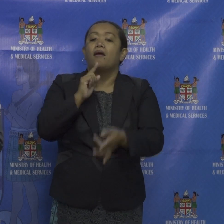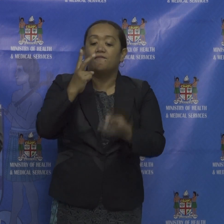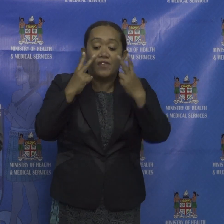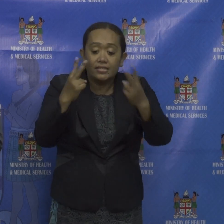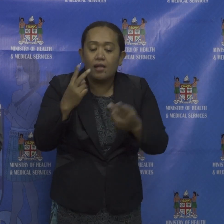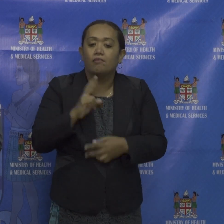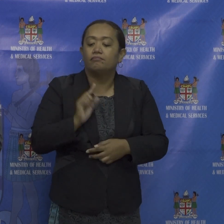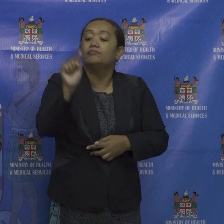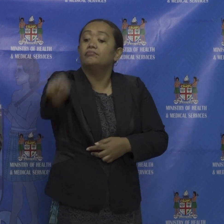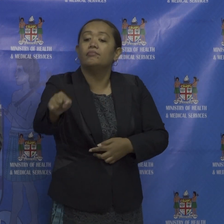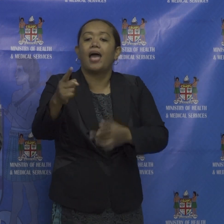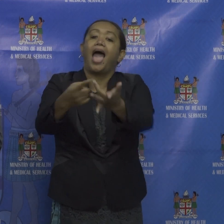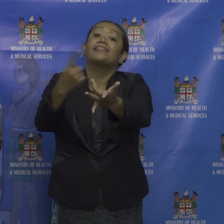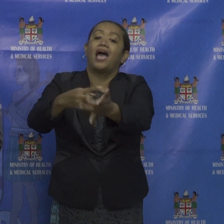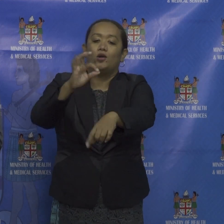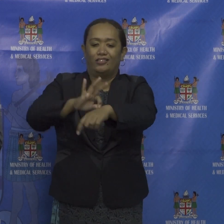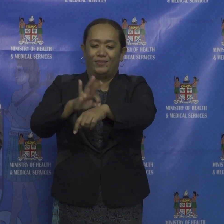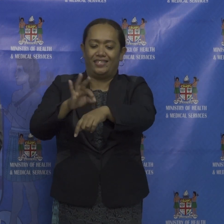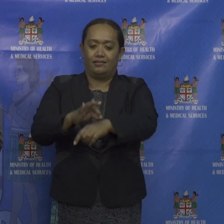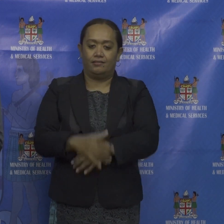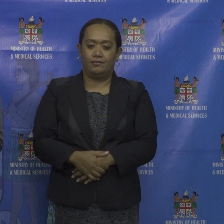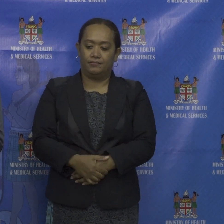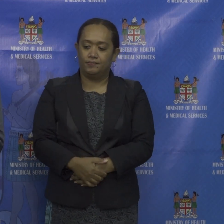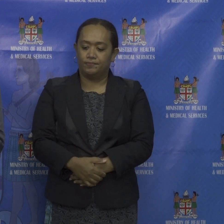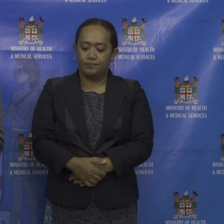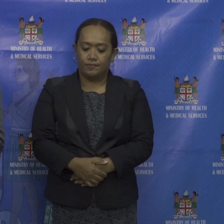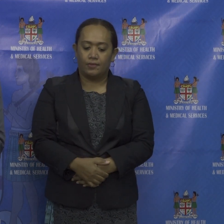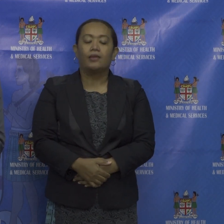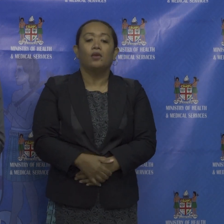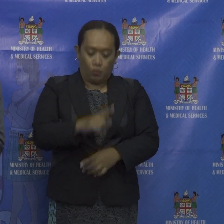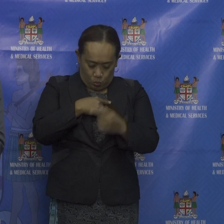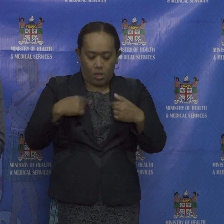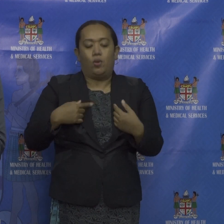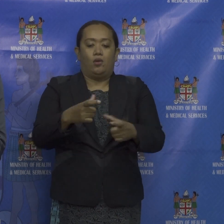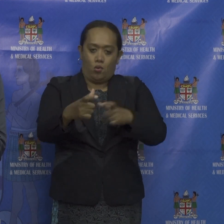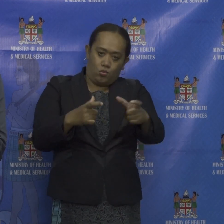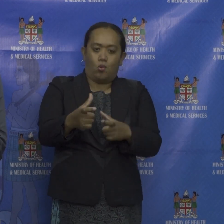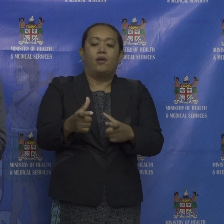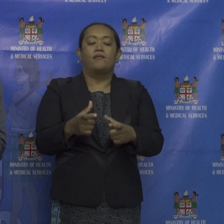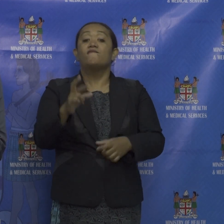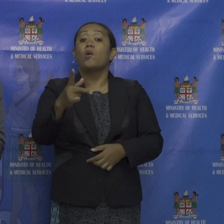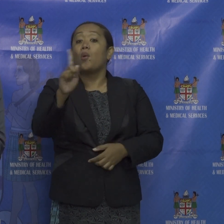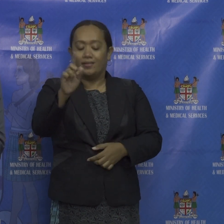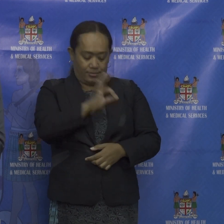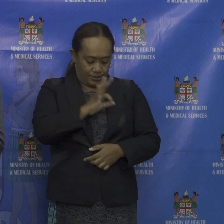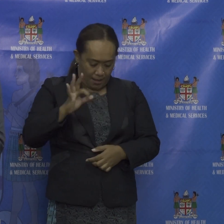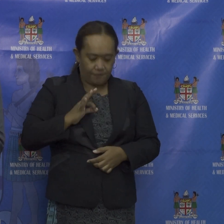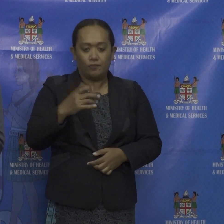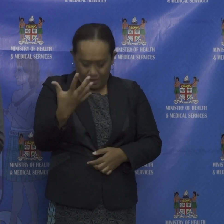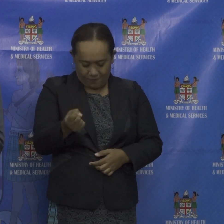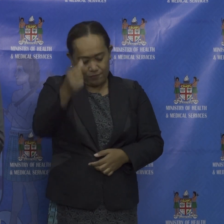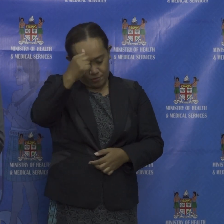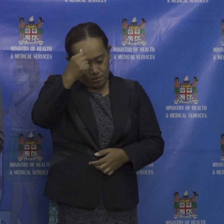healthcare facilities if necessary. We also manage staffing within the field hospital in response to patient demand.